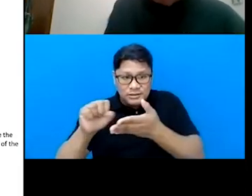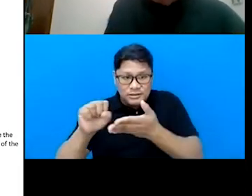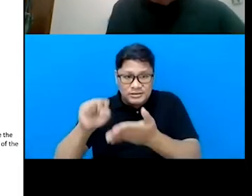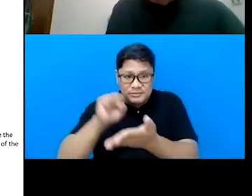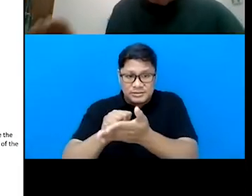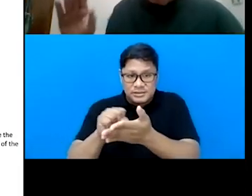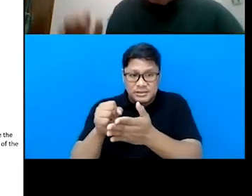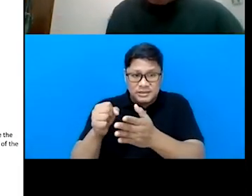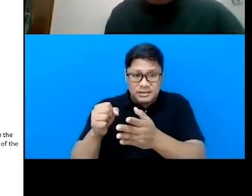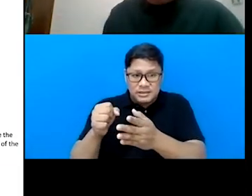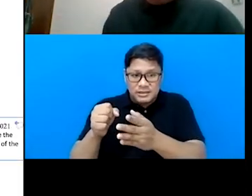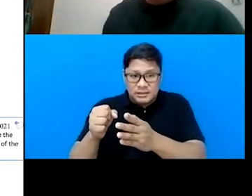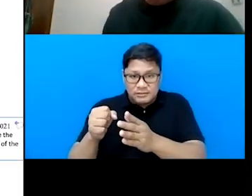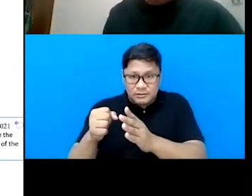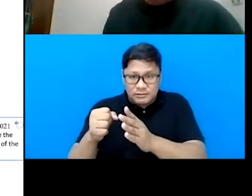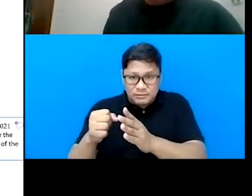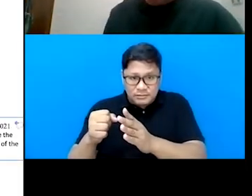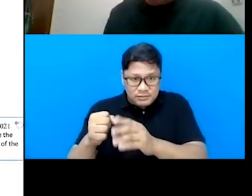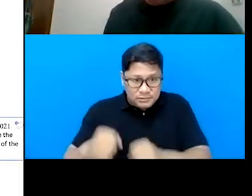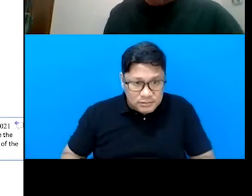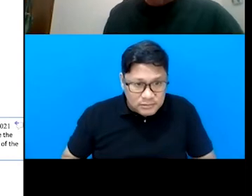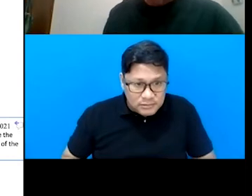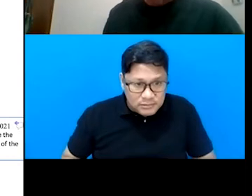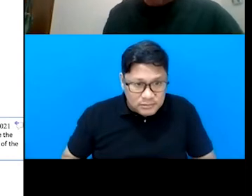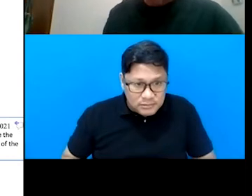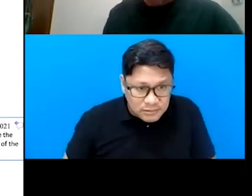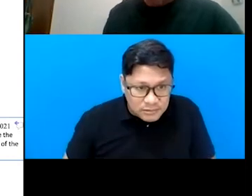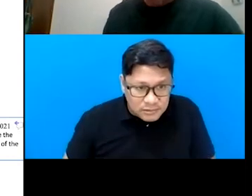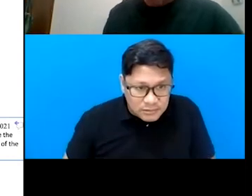put Patrick in subject is deleted.